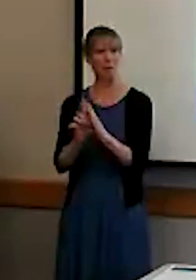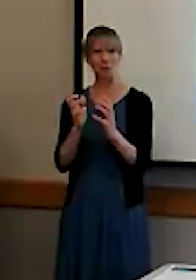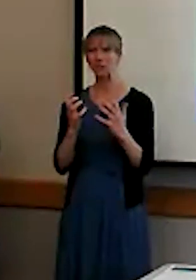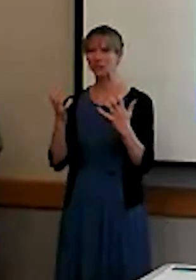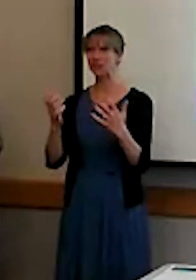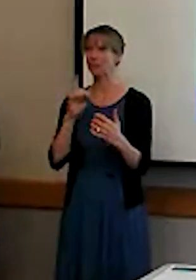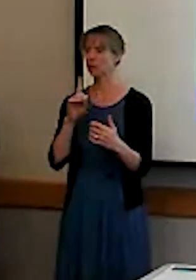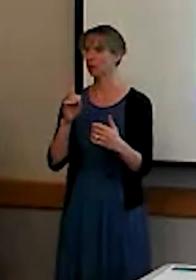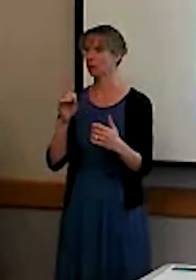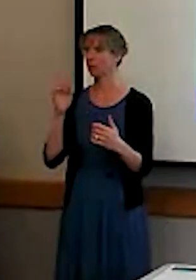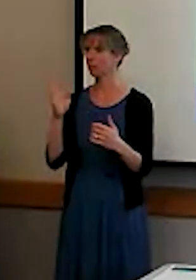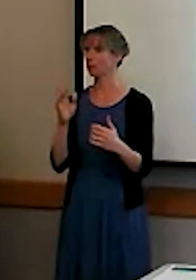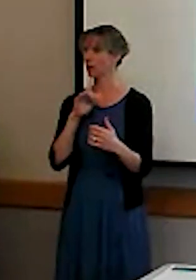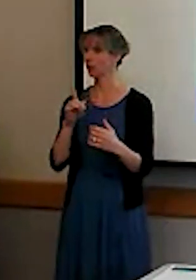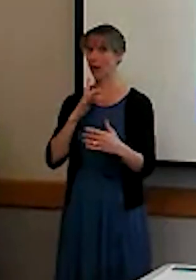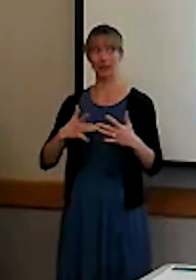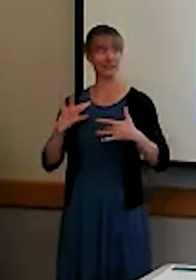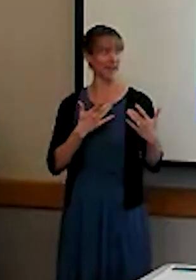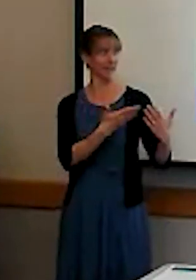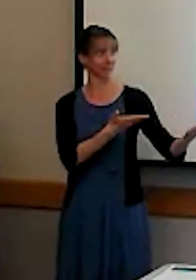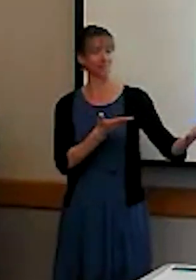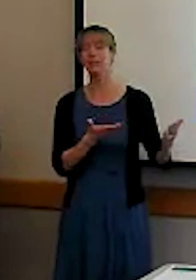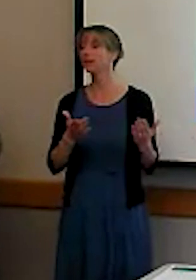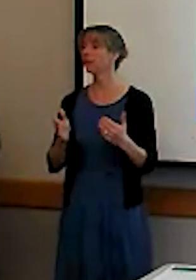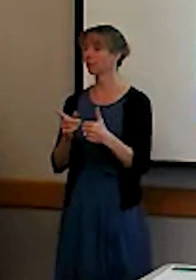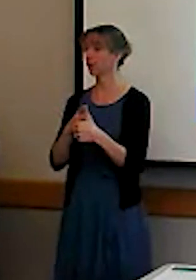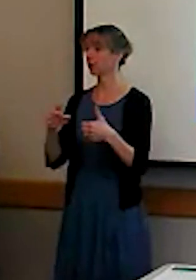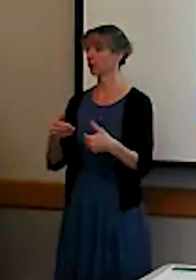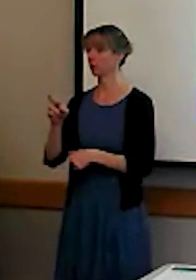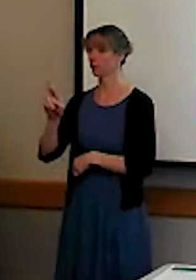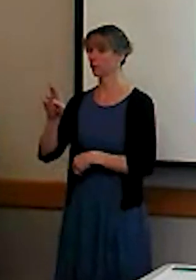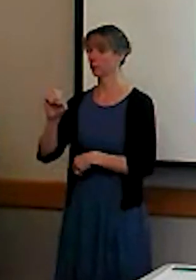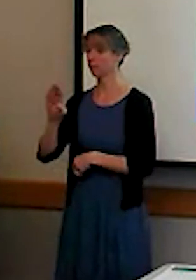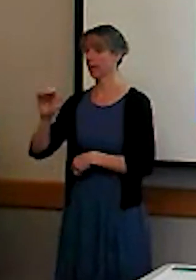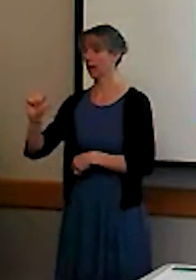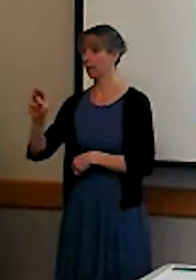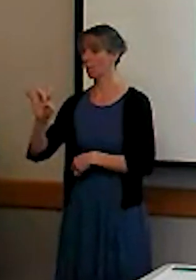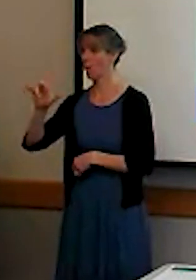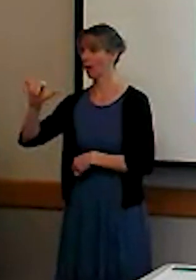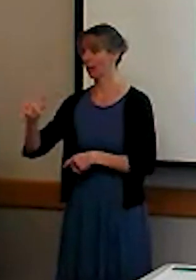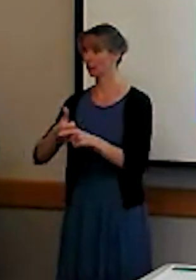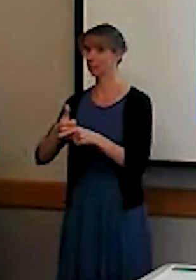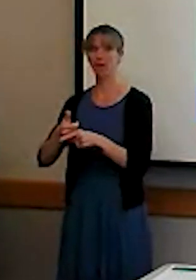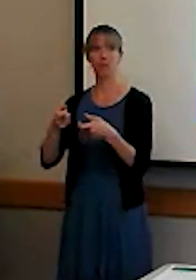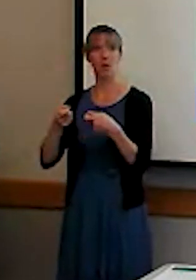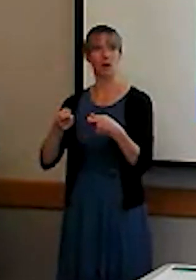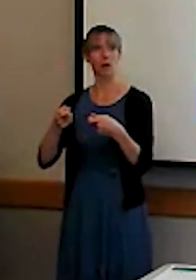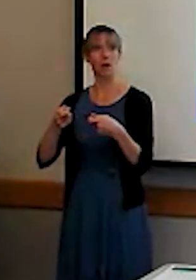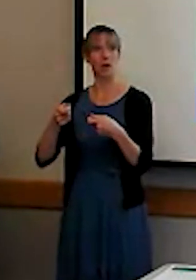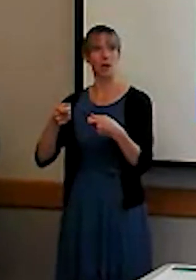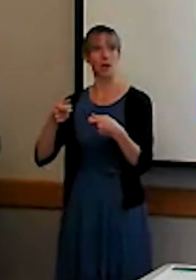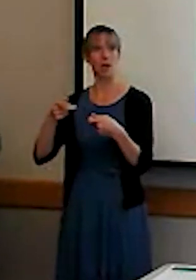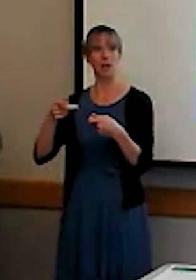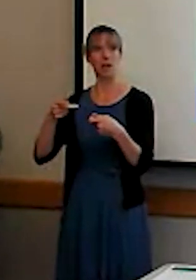all the presenters are super excited. First, I'm going to introduce Rebecca Morley, who's going to moderate the panel. I don't have the